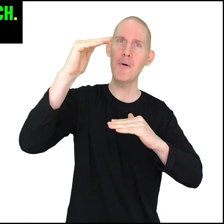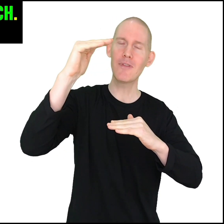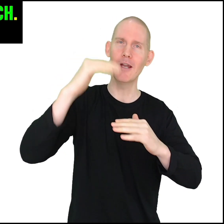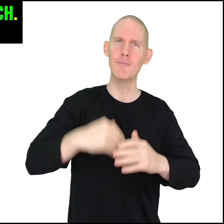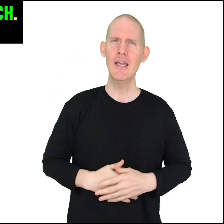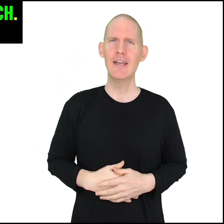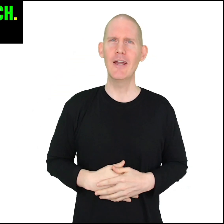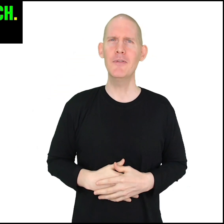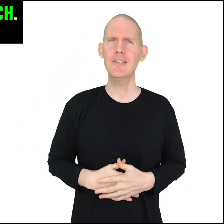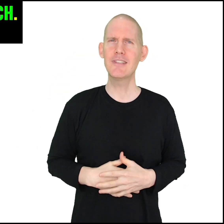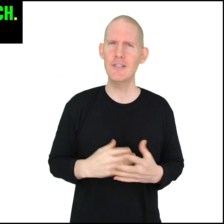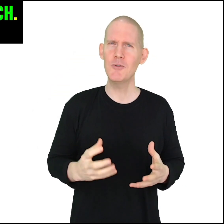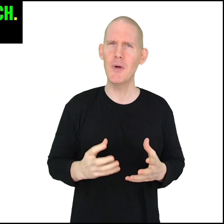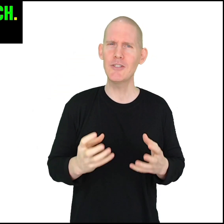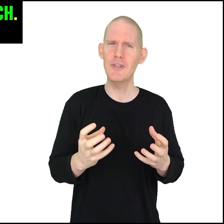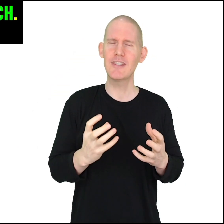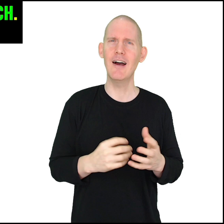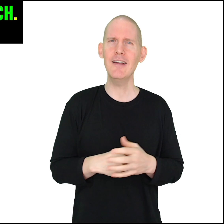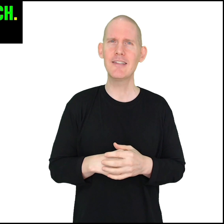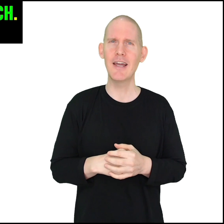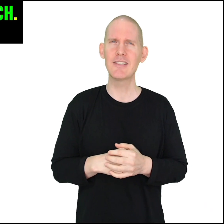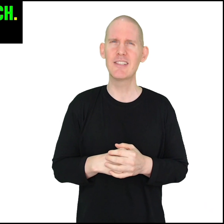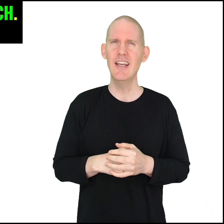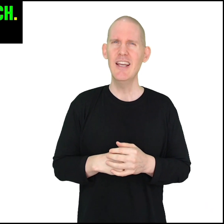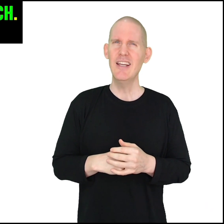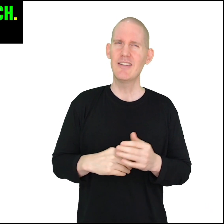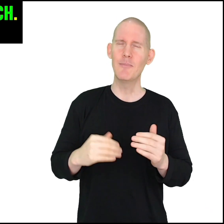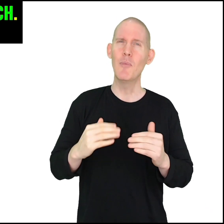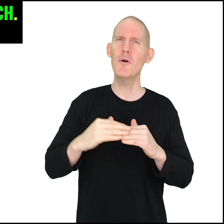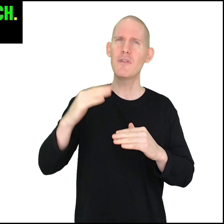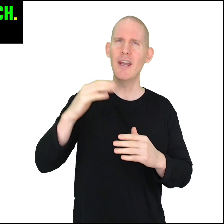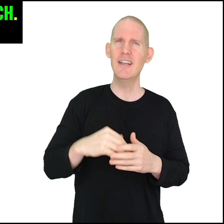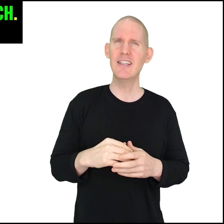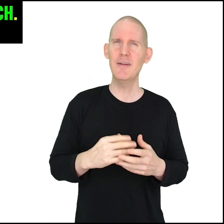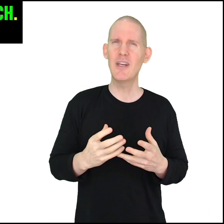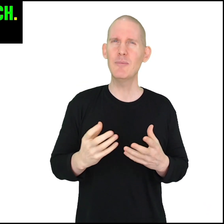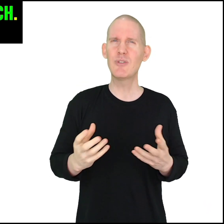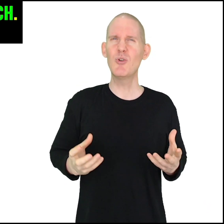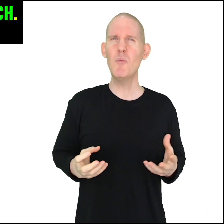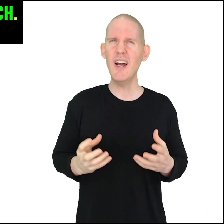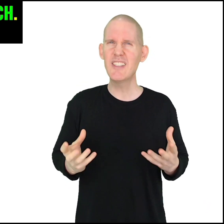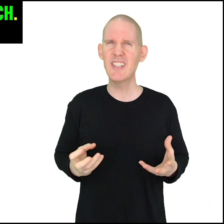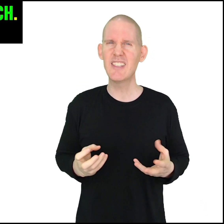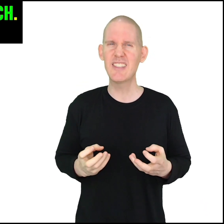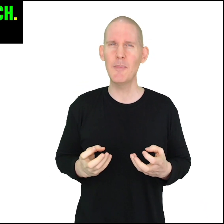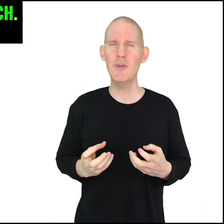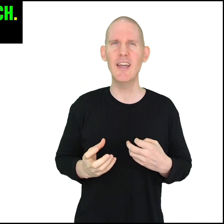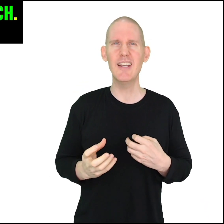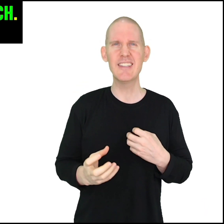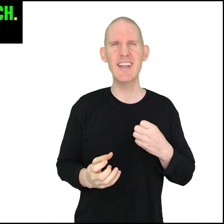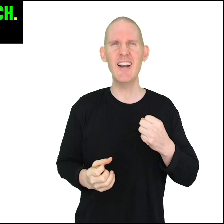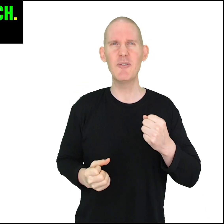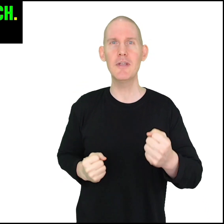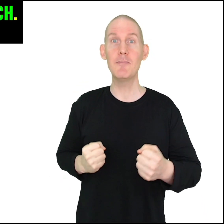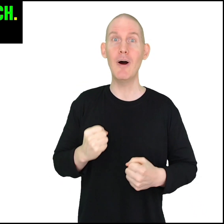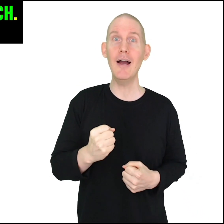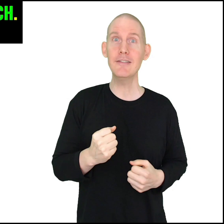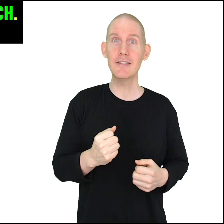than. Now in this situation, this context, the more than, it becomes too much. It's something that is not really positive.